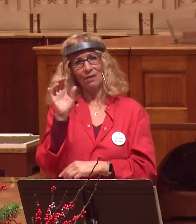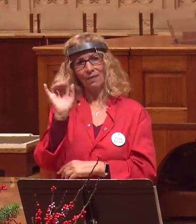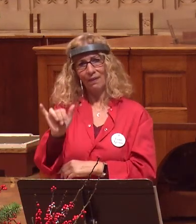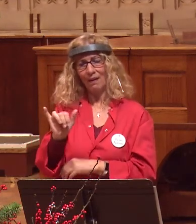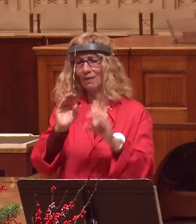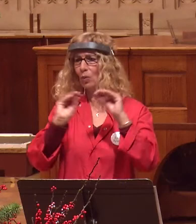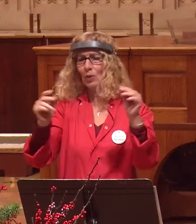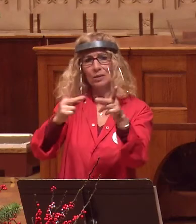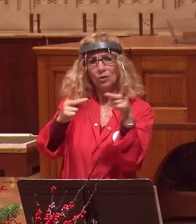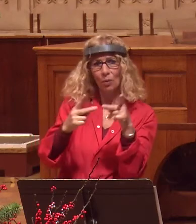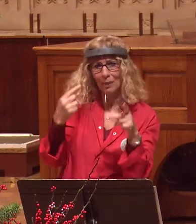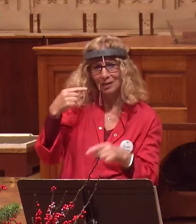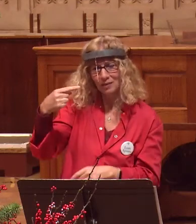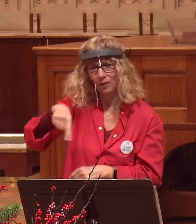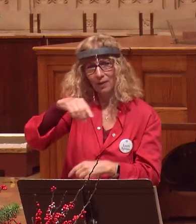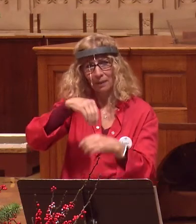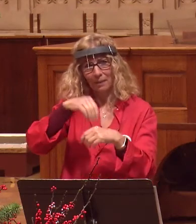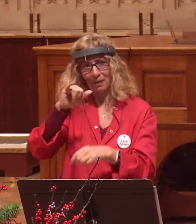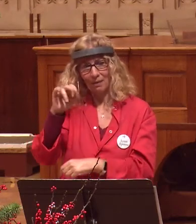was no place for them in the inn?